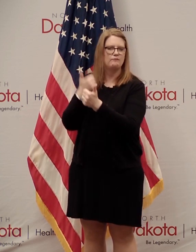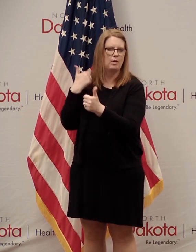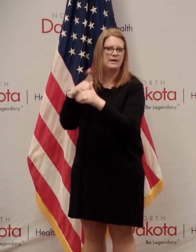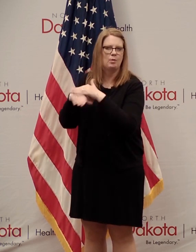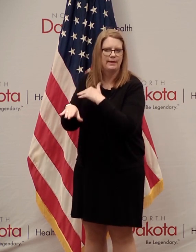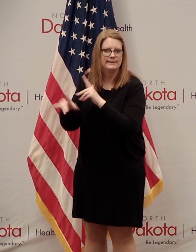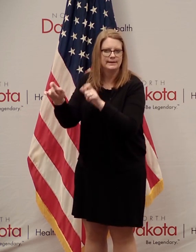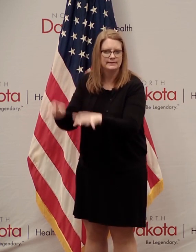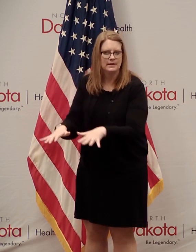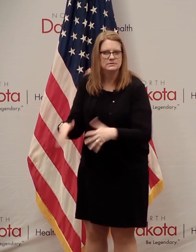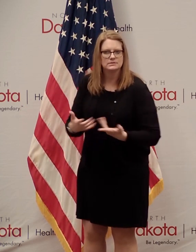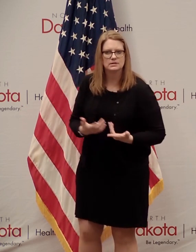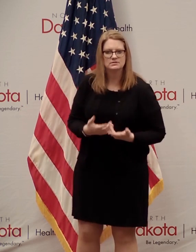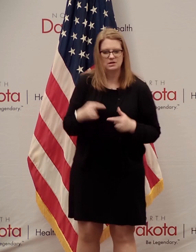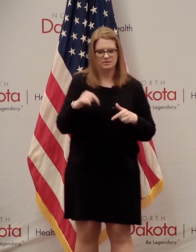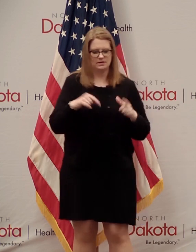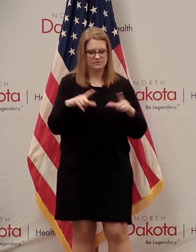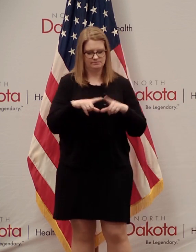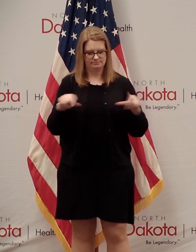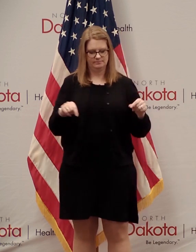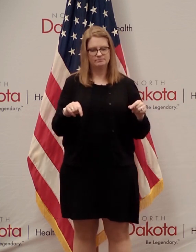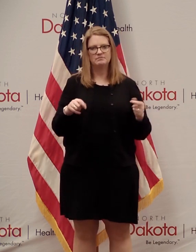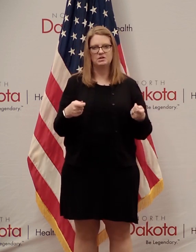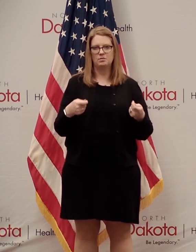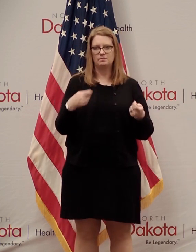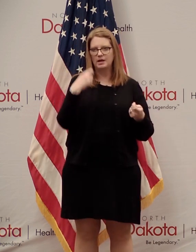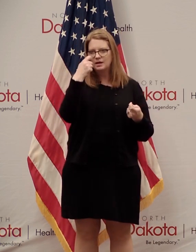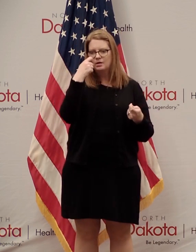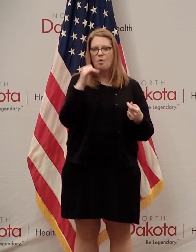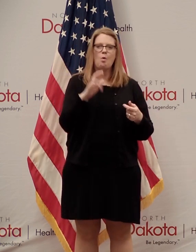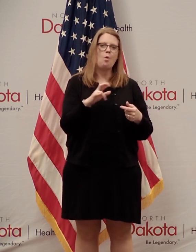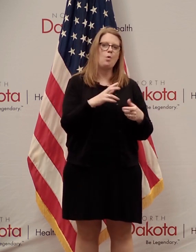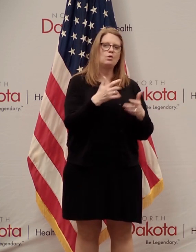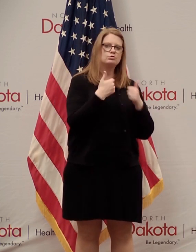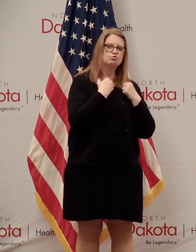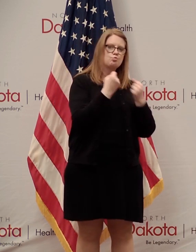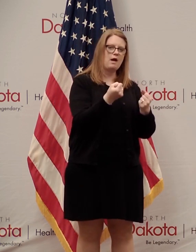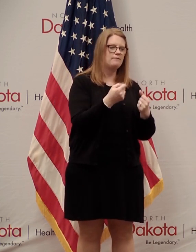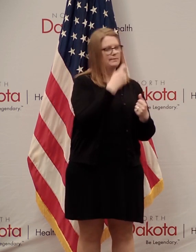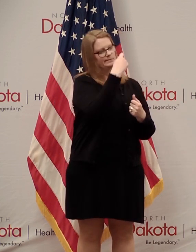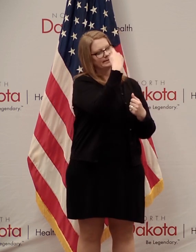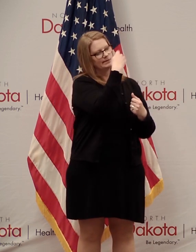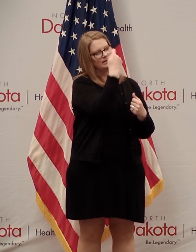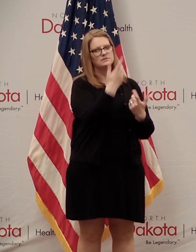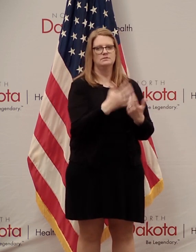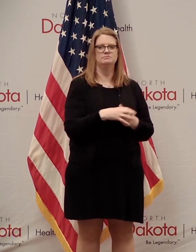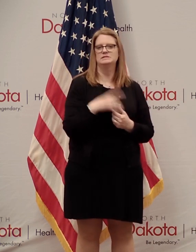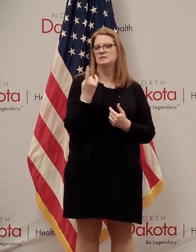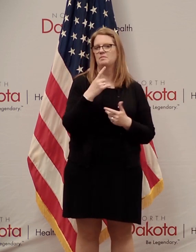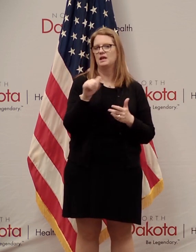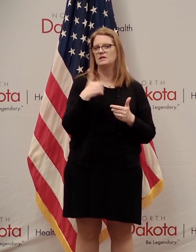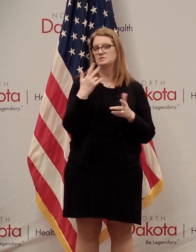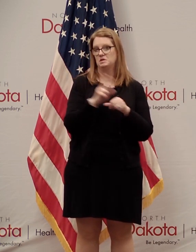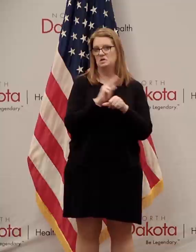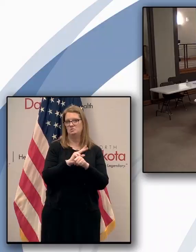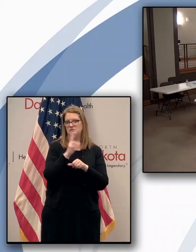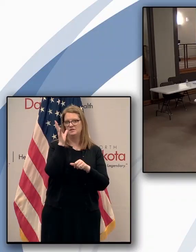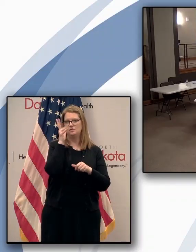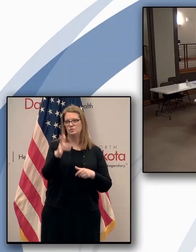that weather's conducive for us to do the drive-up testing. But this could be another tool in the toolkit going forward.